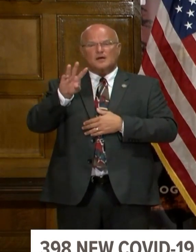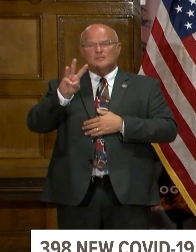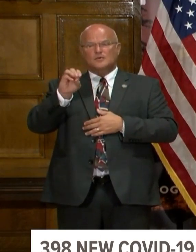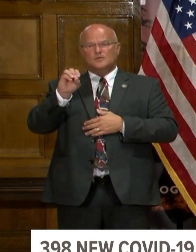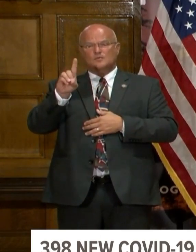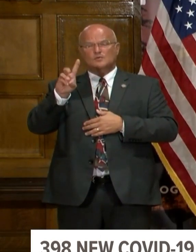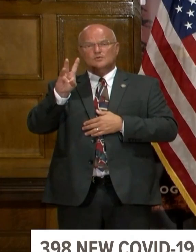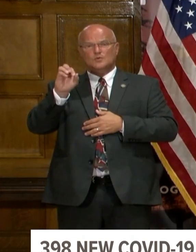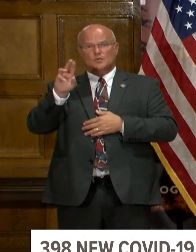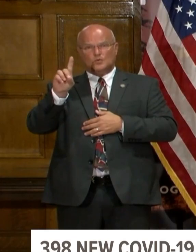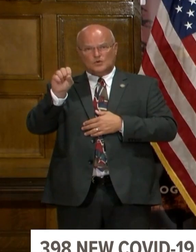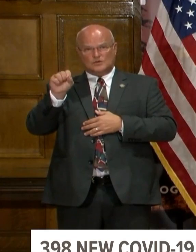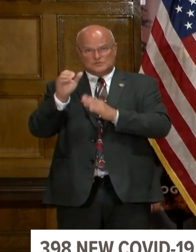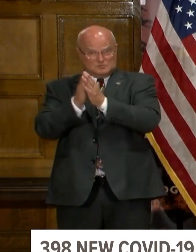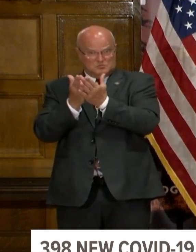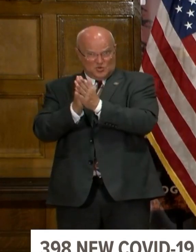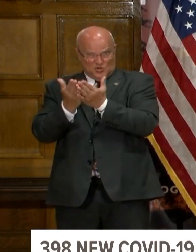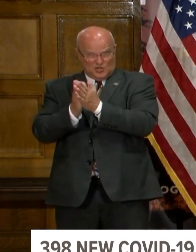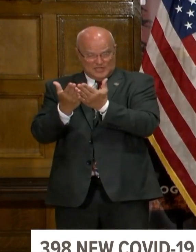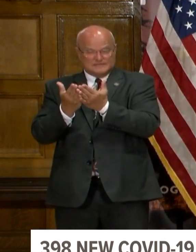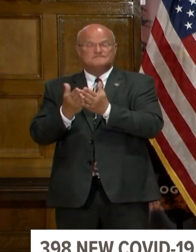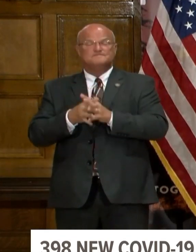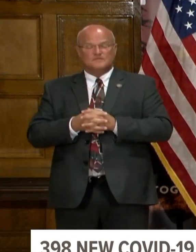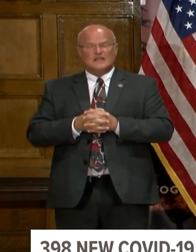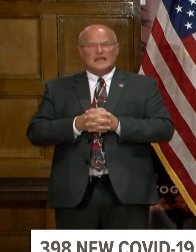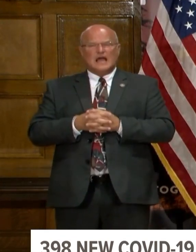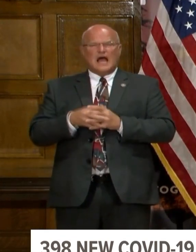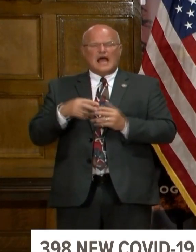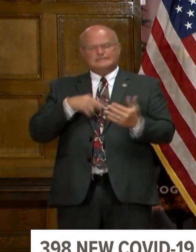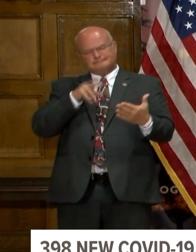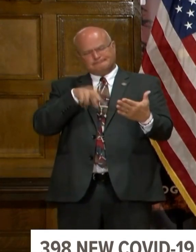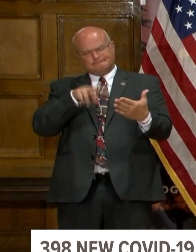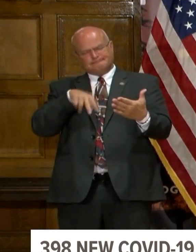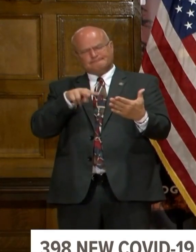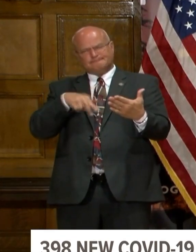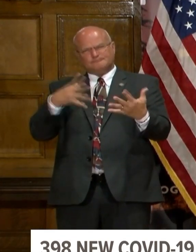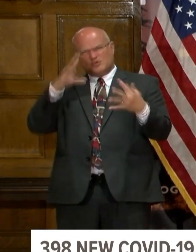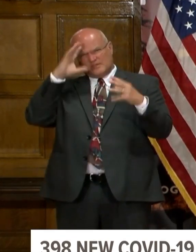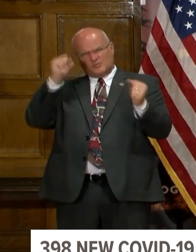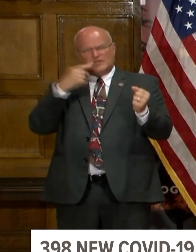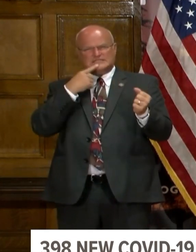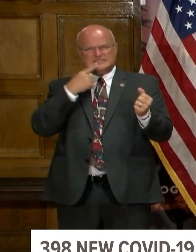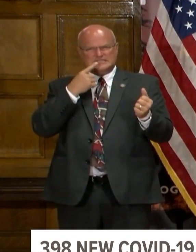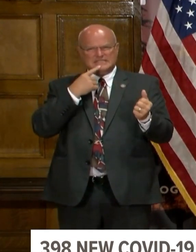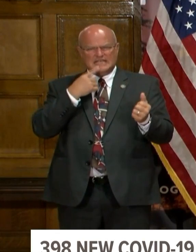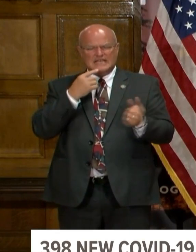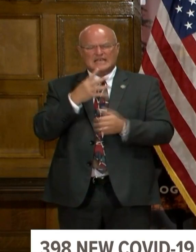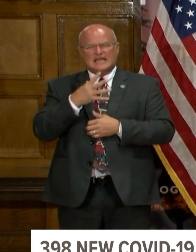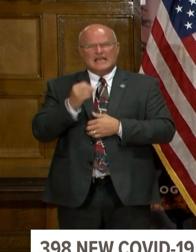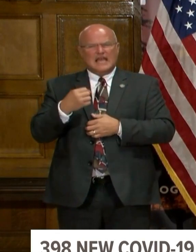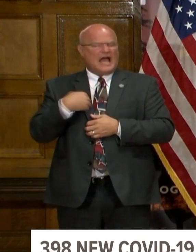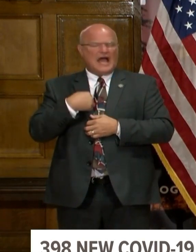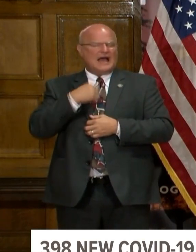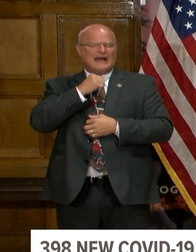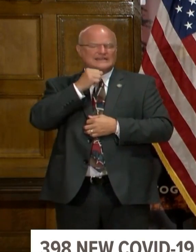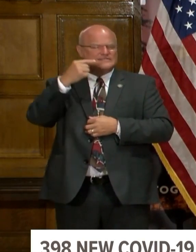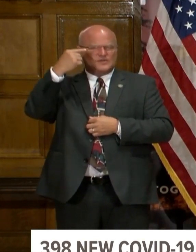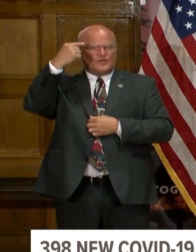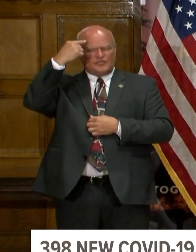Woodward's book, I looked at that. I looked at what the president said, and I don't